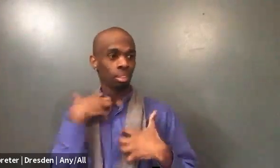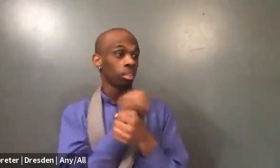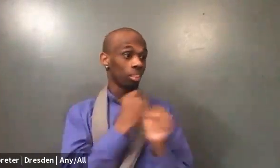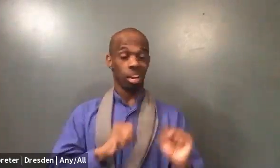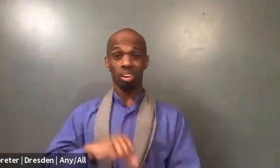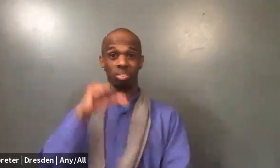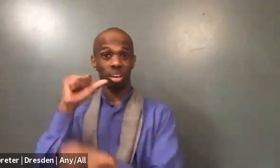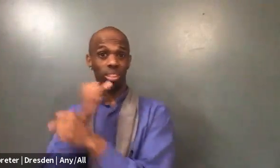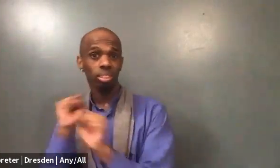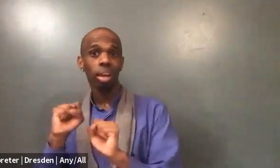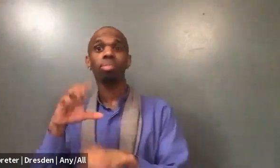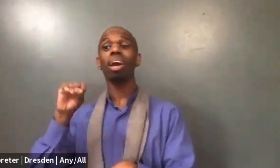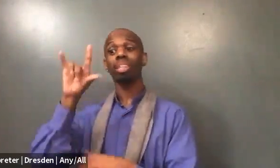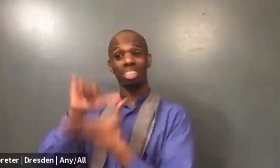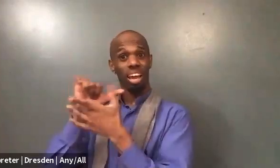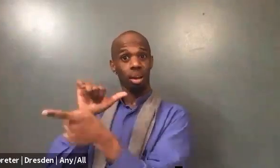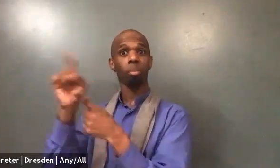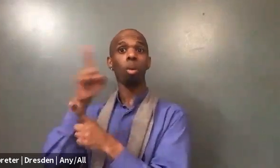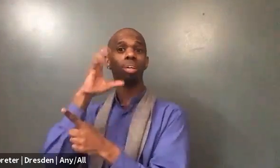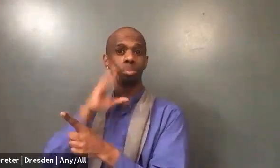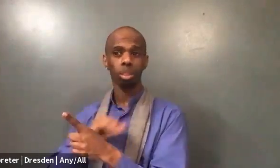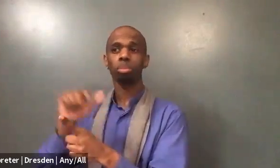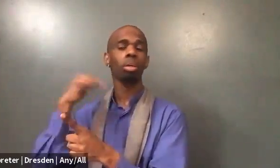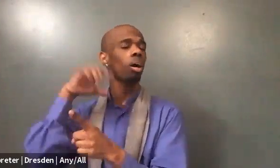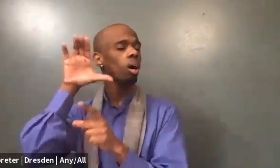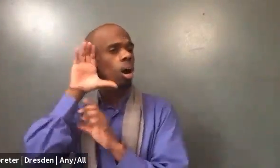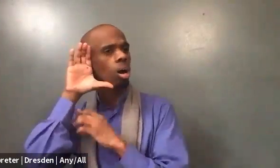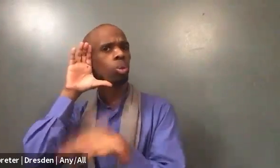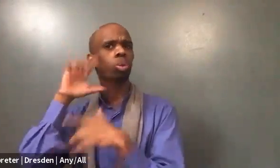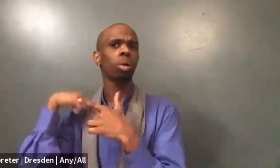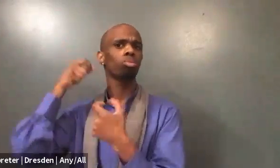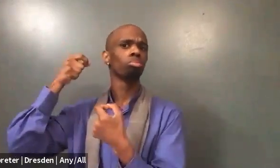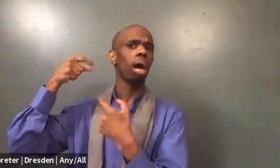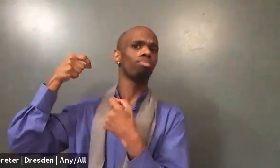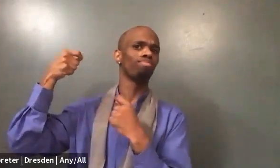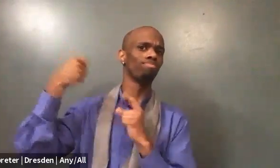was triggered back to an entirely different memory or situation.